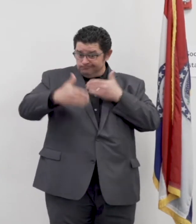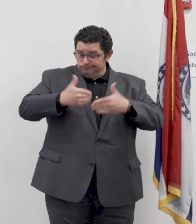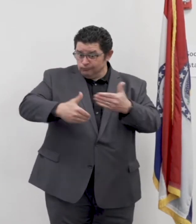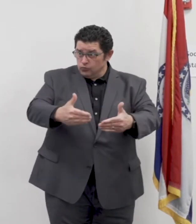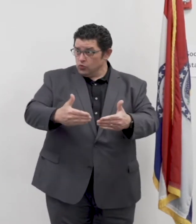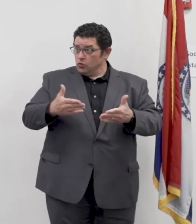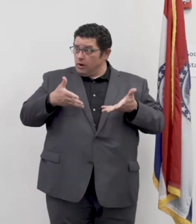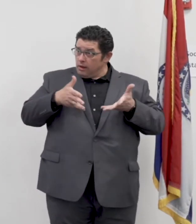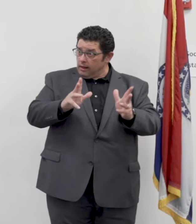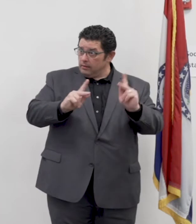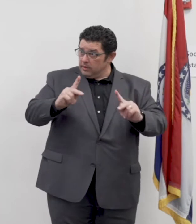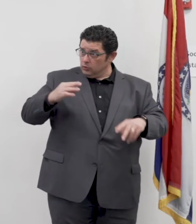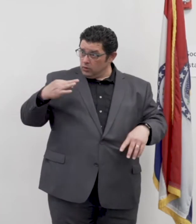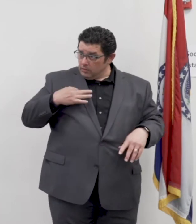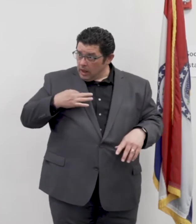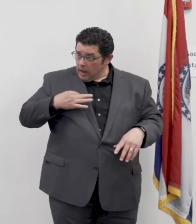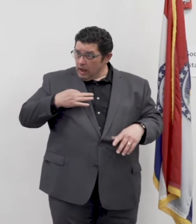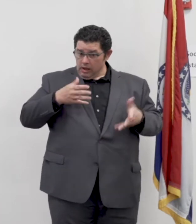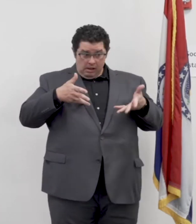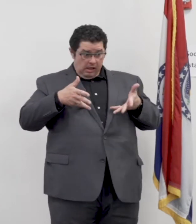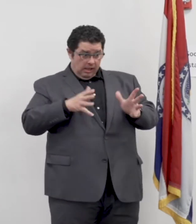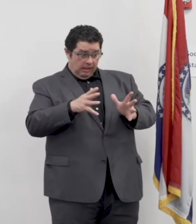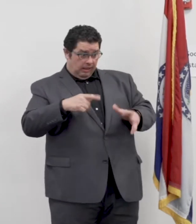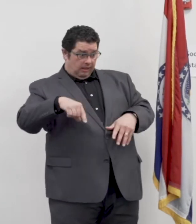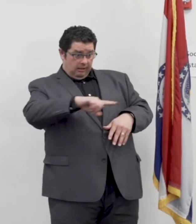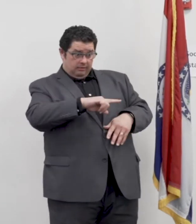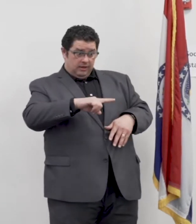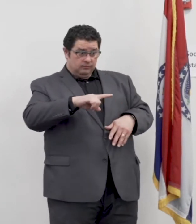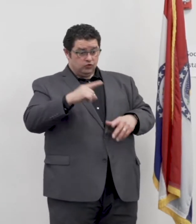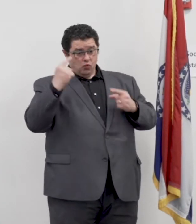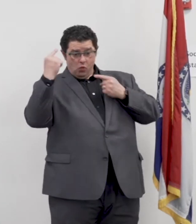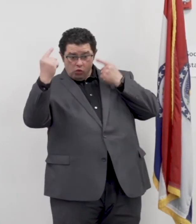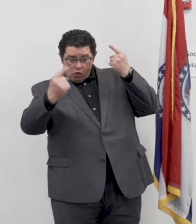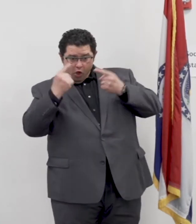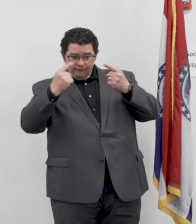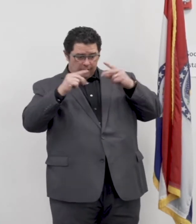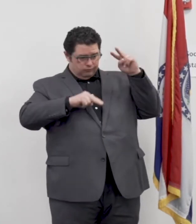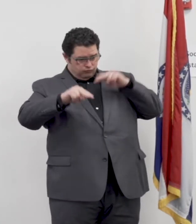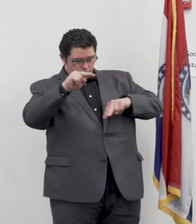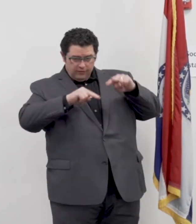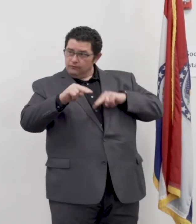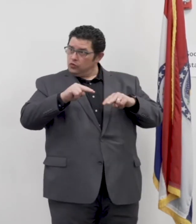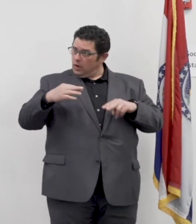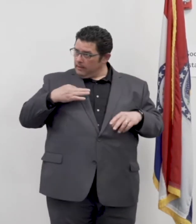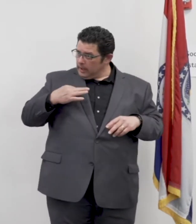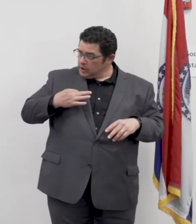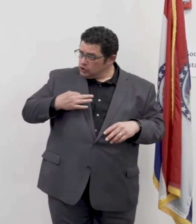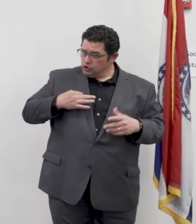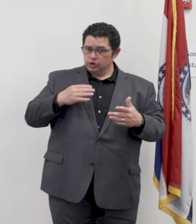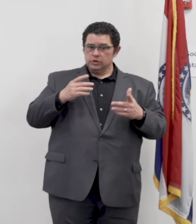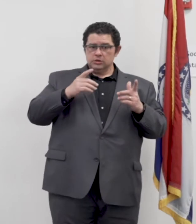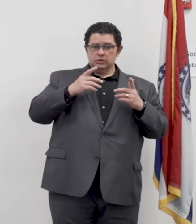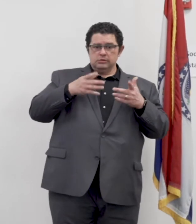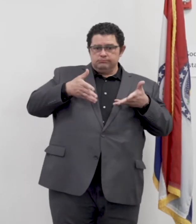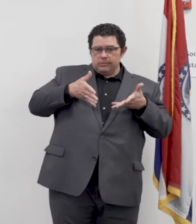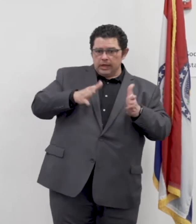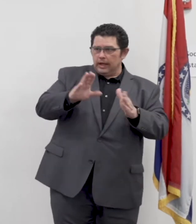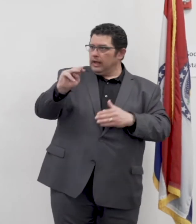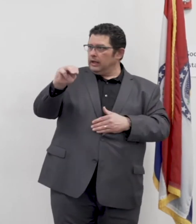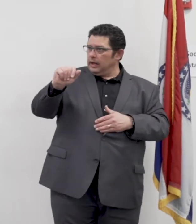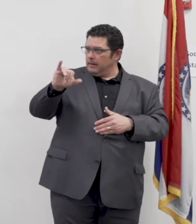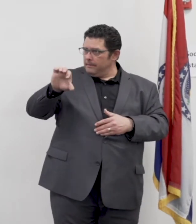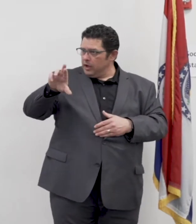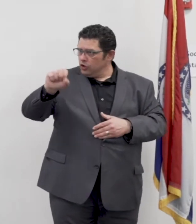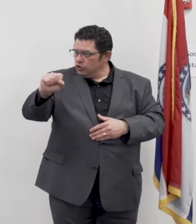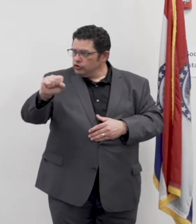apply, to give the council members time to thoughtfully review these applications, to give mayors of cities